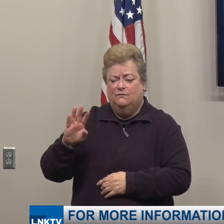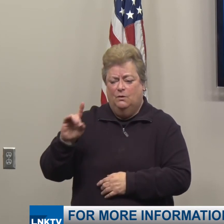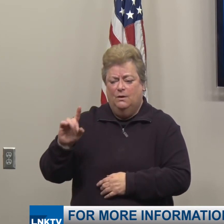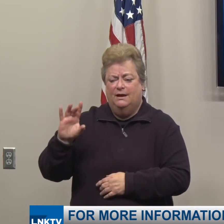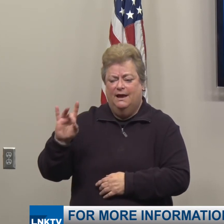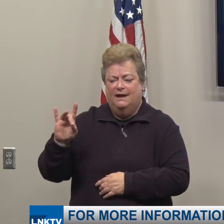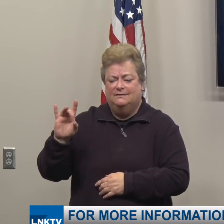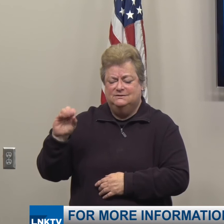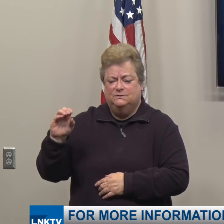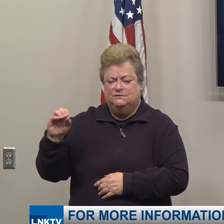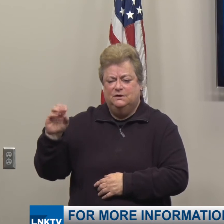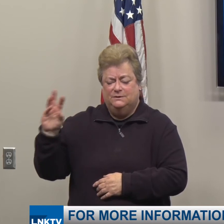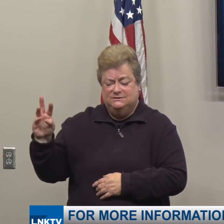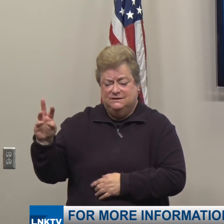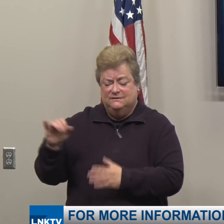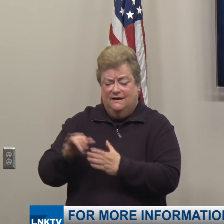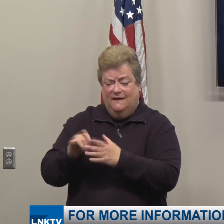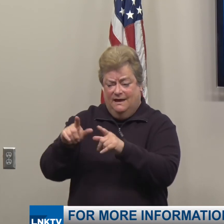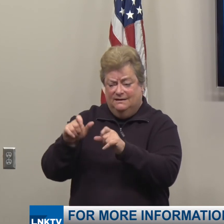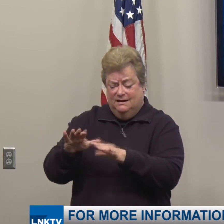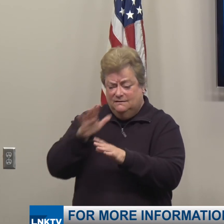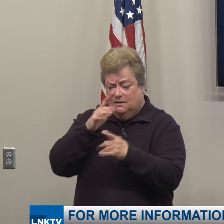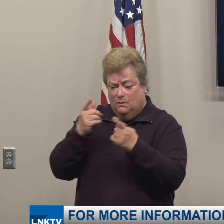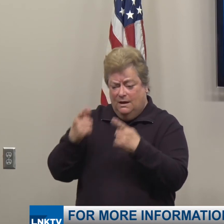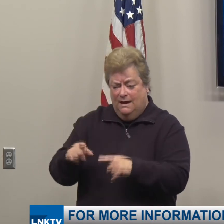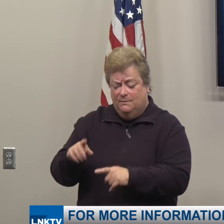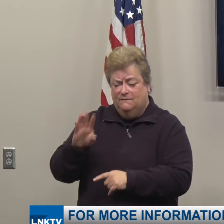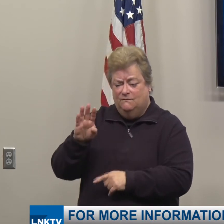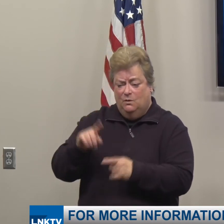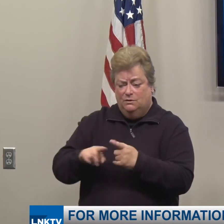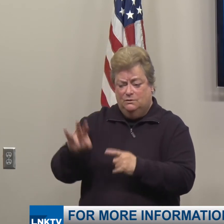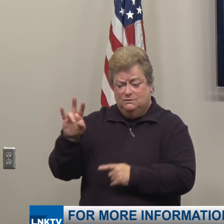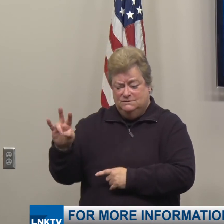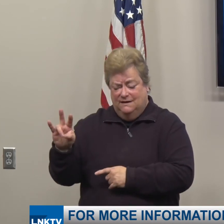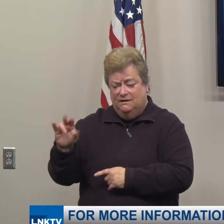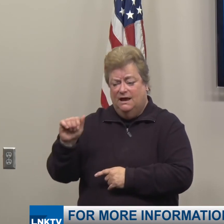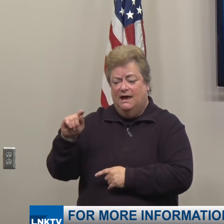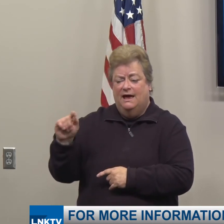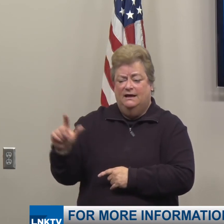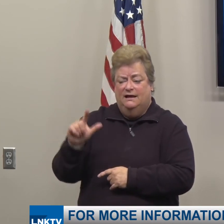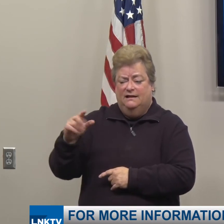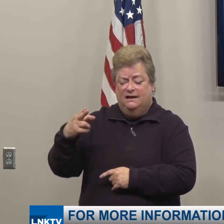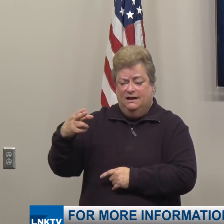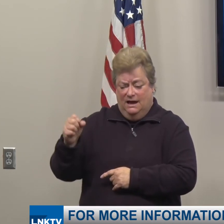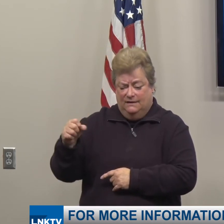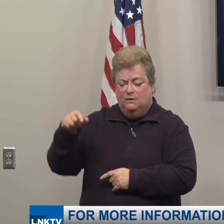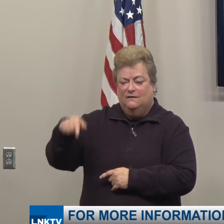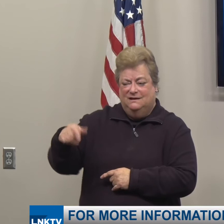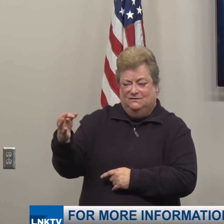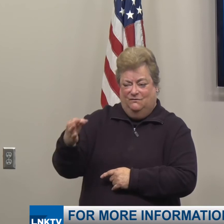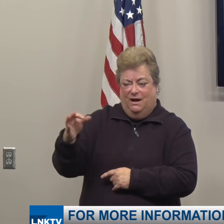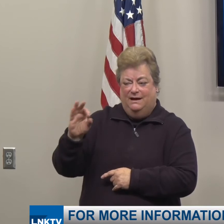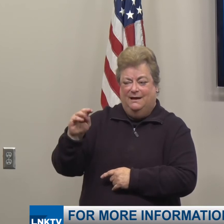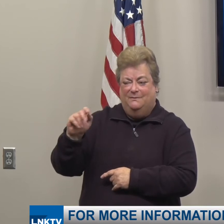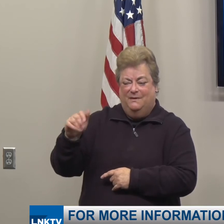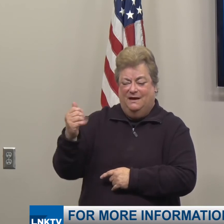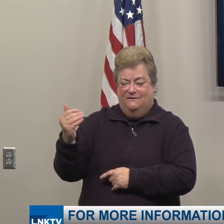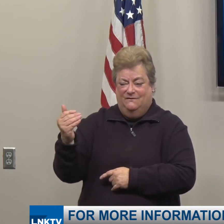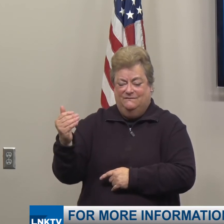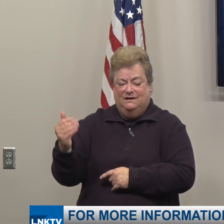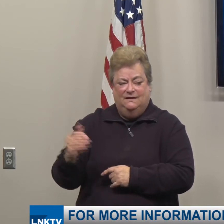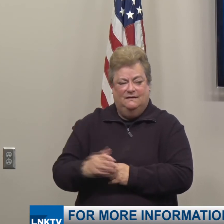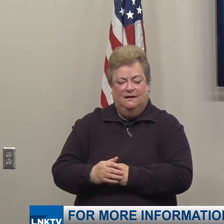402-441-8006. The testing will take place from 4 p.m. to 7 p.m. at Lincoln High School, again, this Friday, May 15th, in